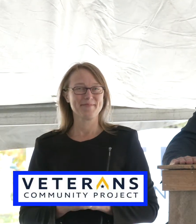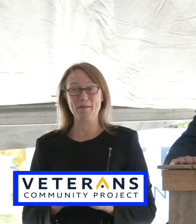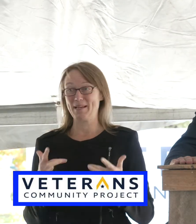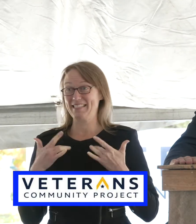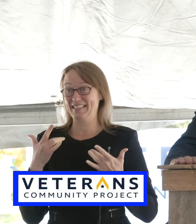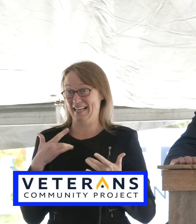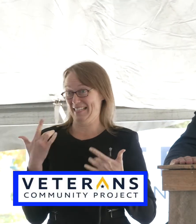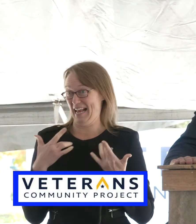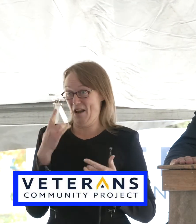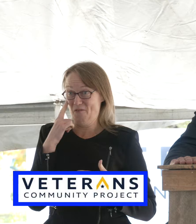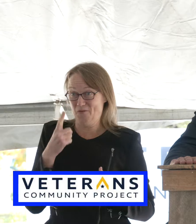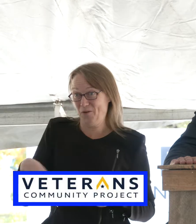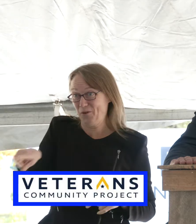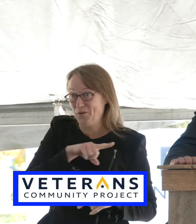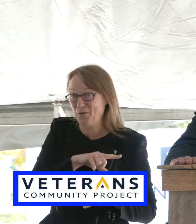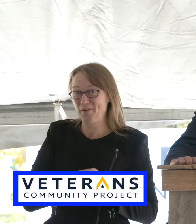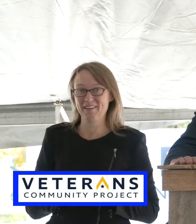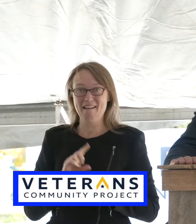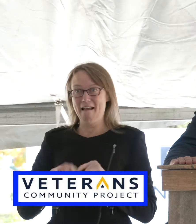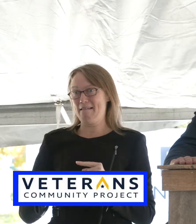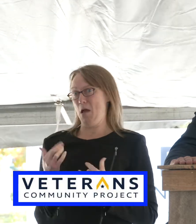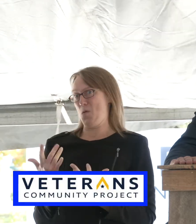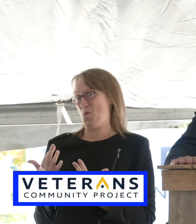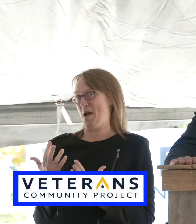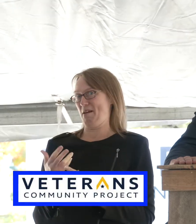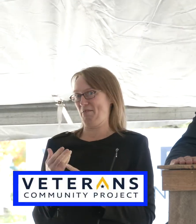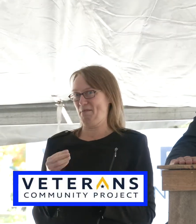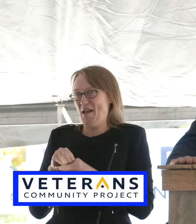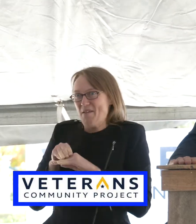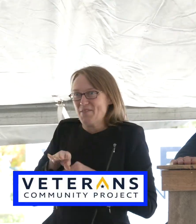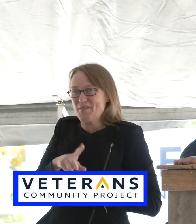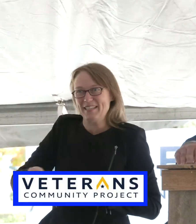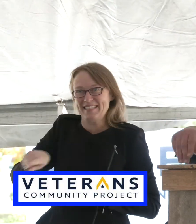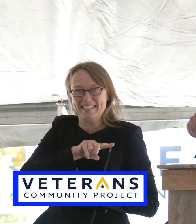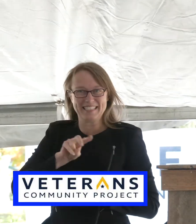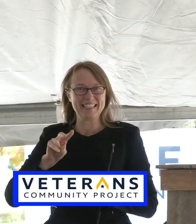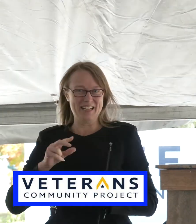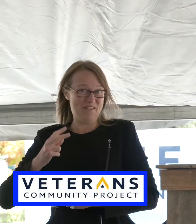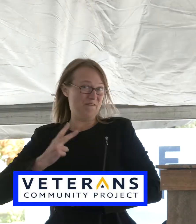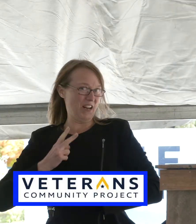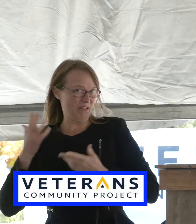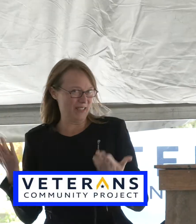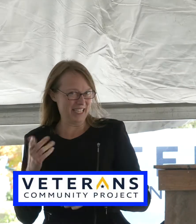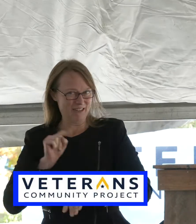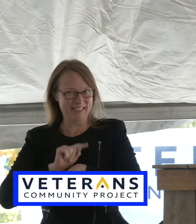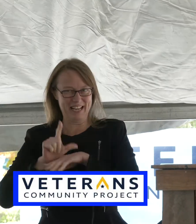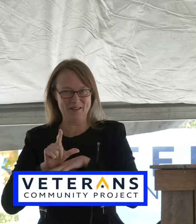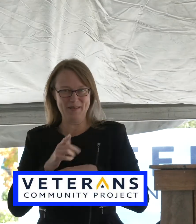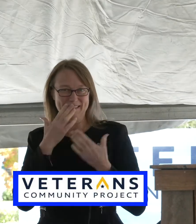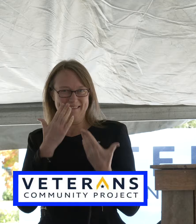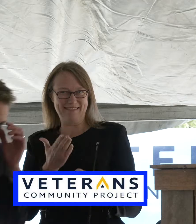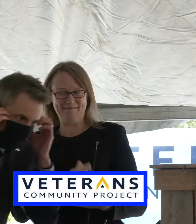And I can't wait to impact lives of some veterans here in St. Louis. Thank you.